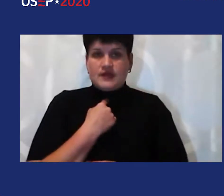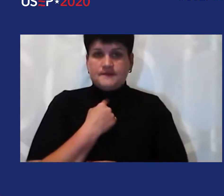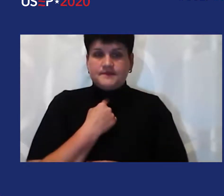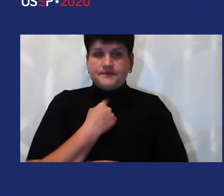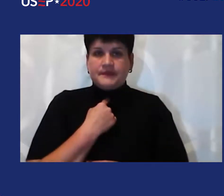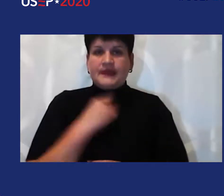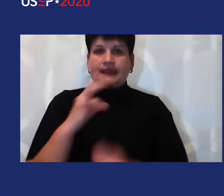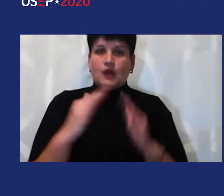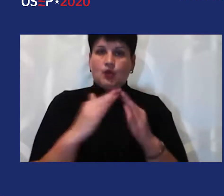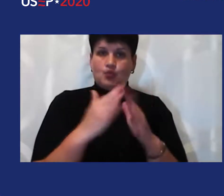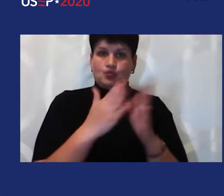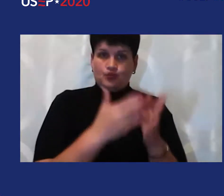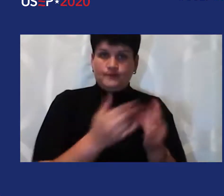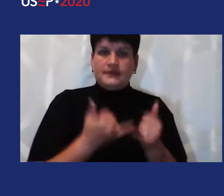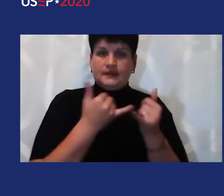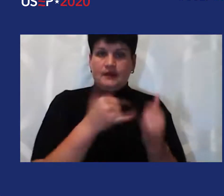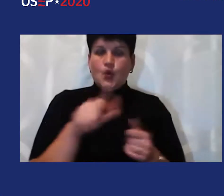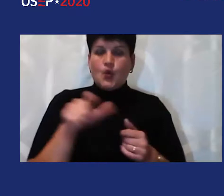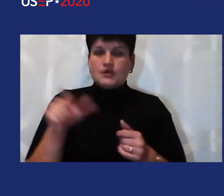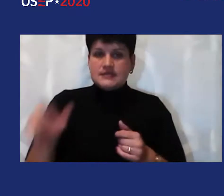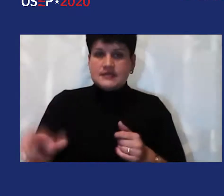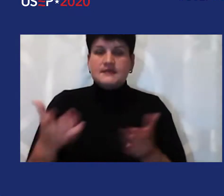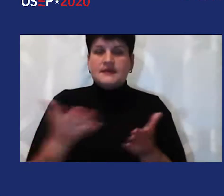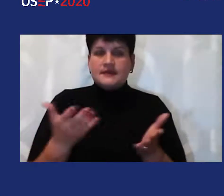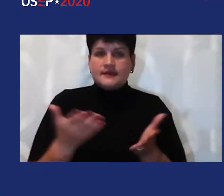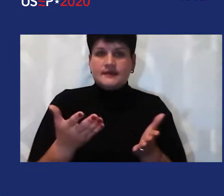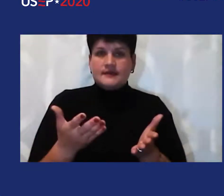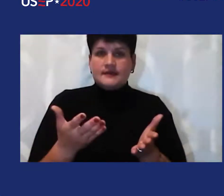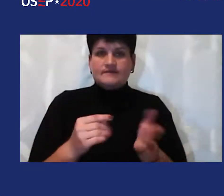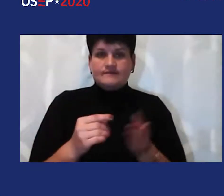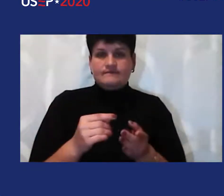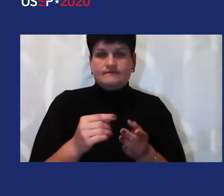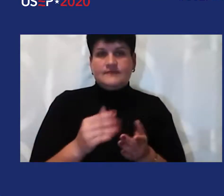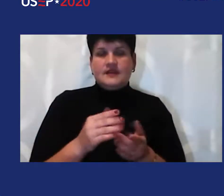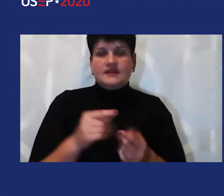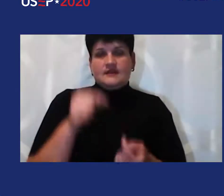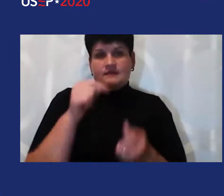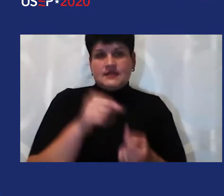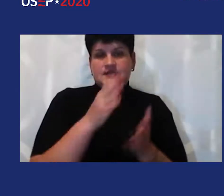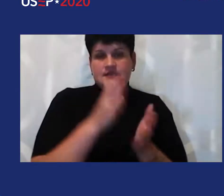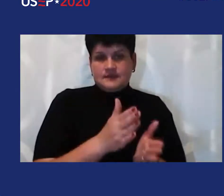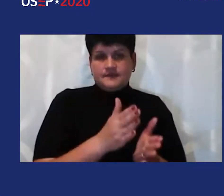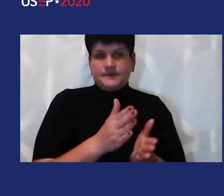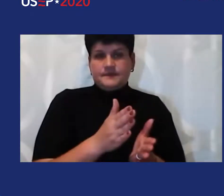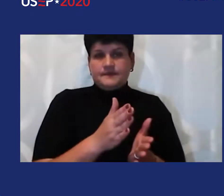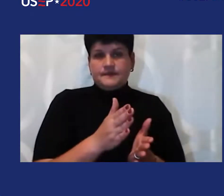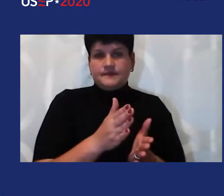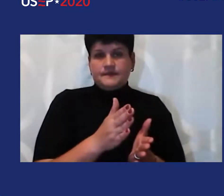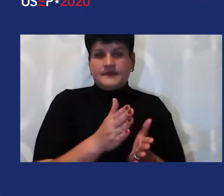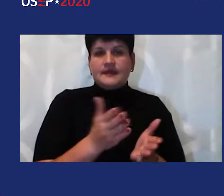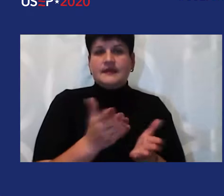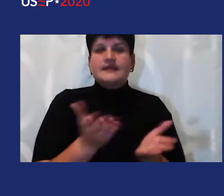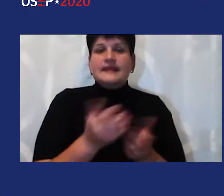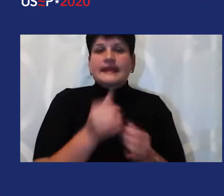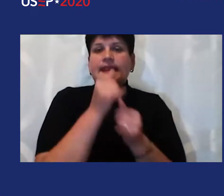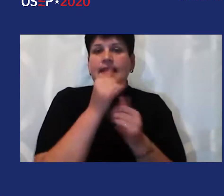of electoral rights, regardless of whether a person has has got a disability or has got no disability.